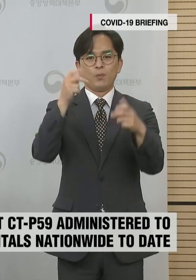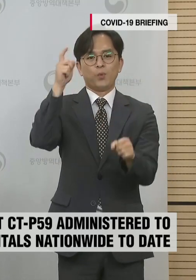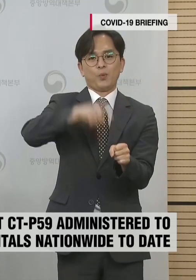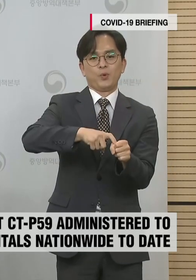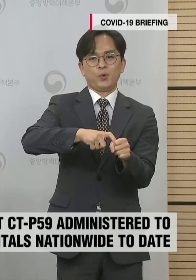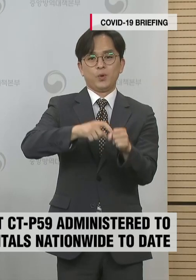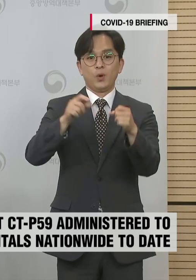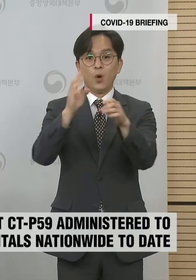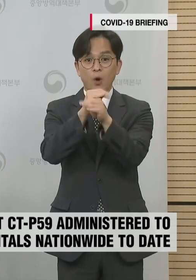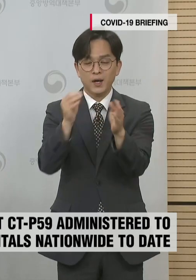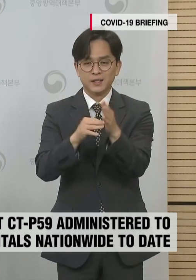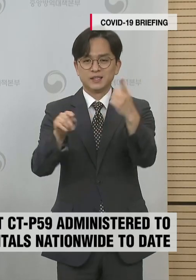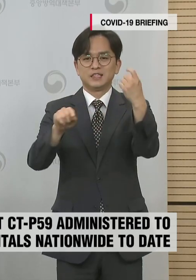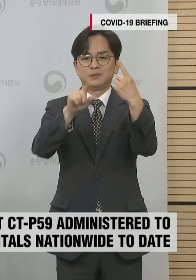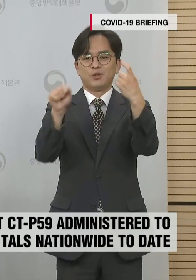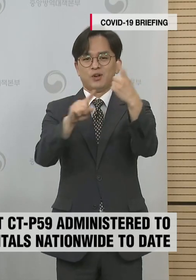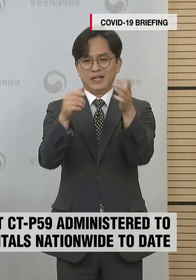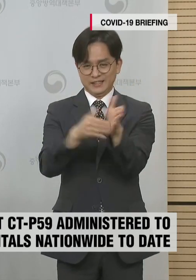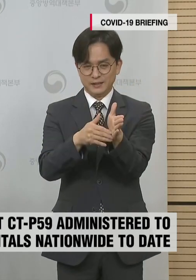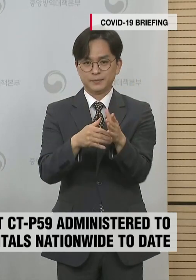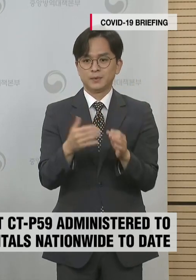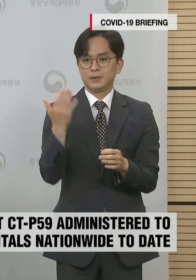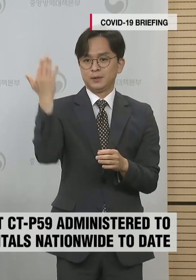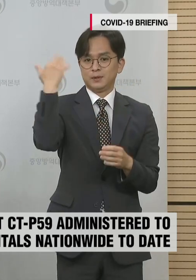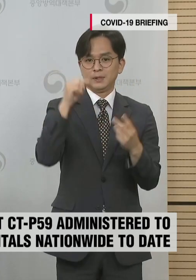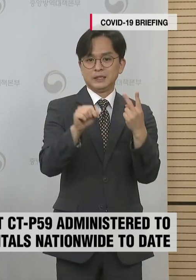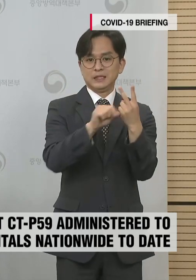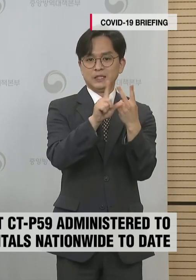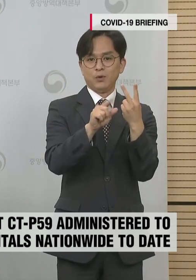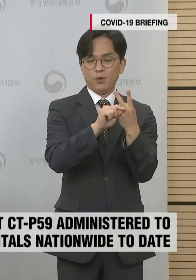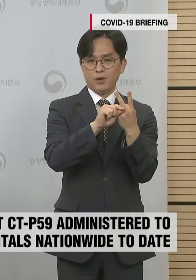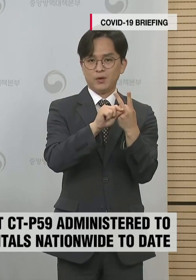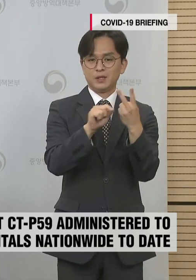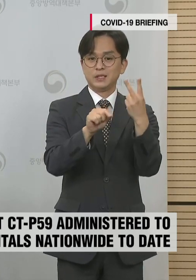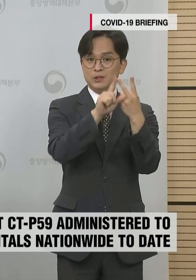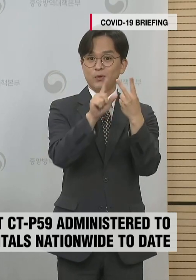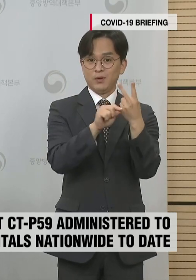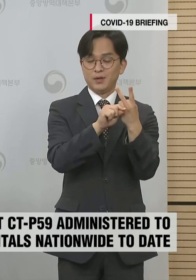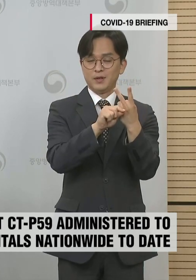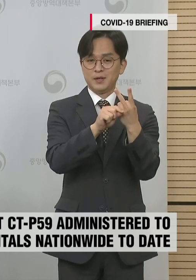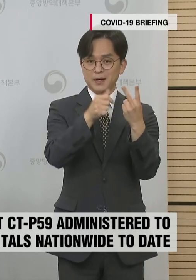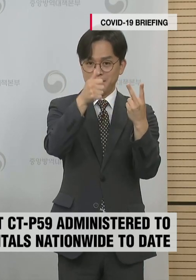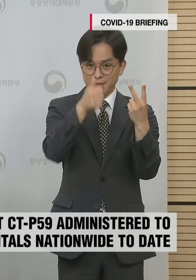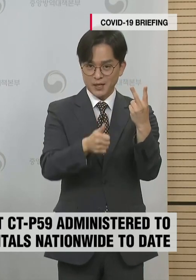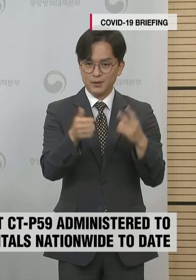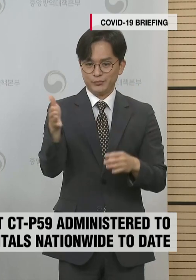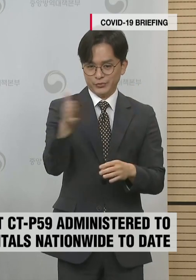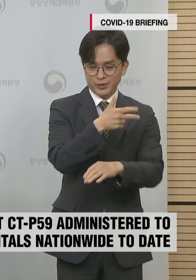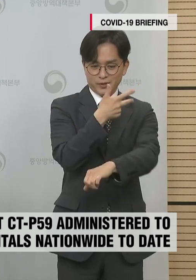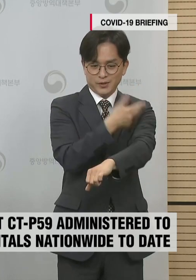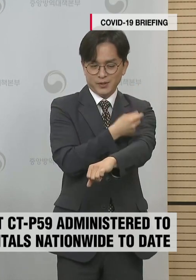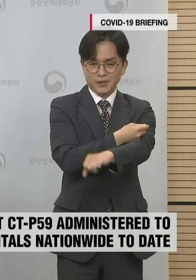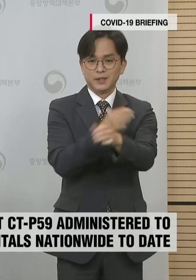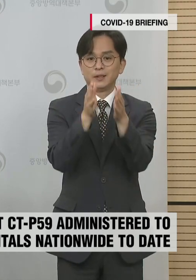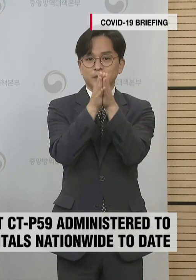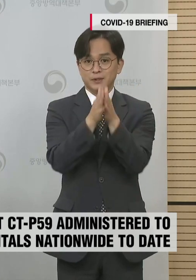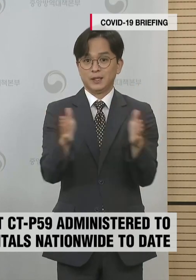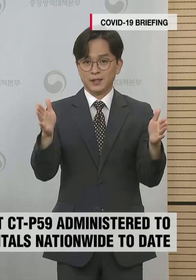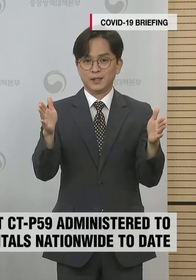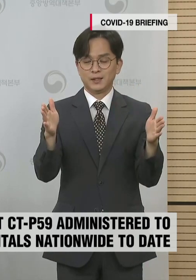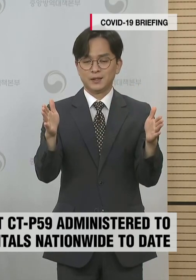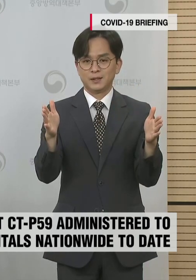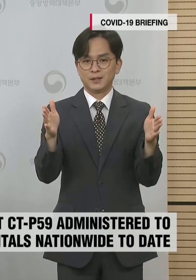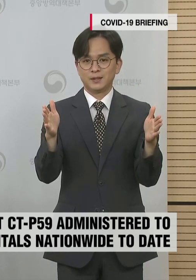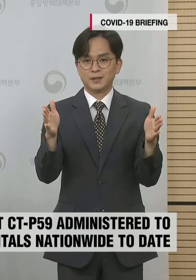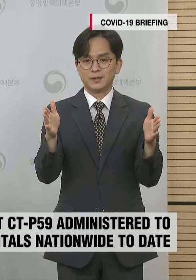herd immunity by November, and we are also picking up speed as when it comes to the inoculation right